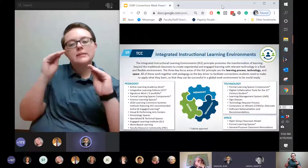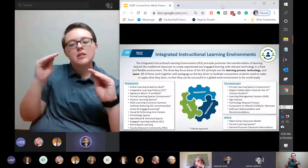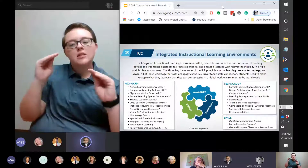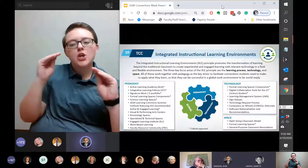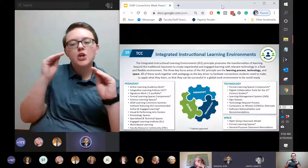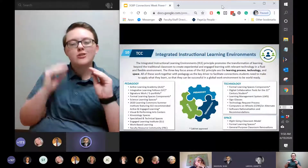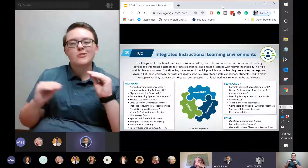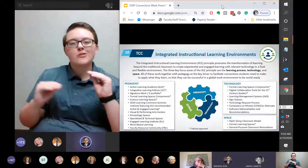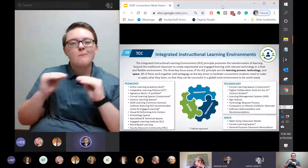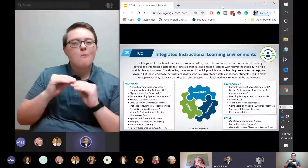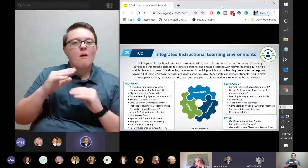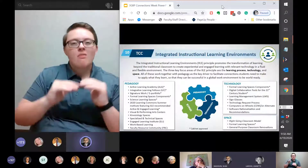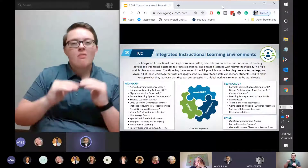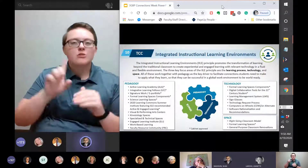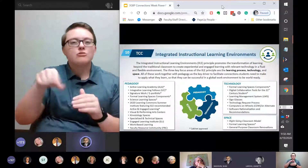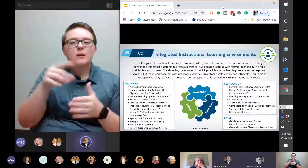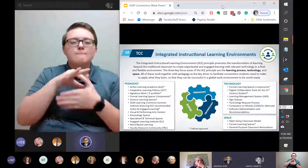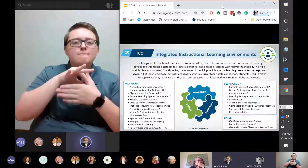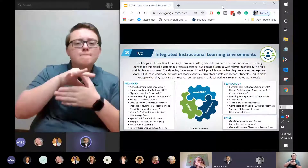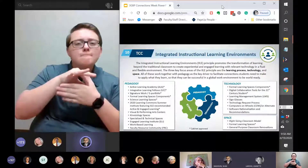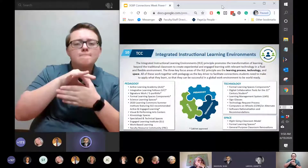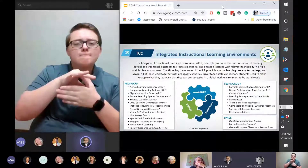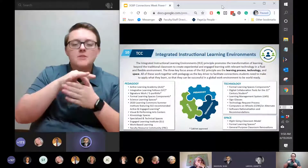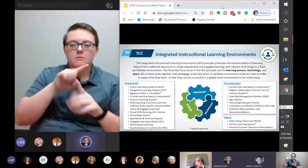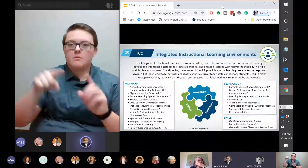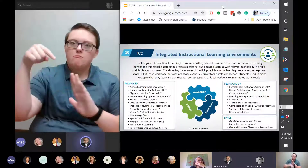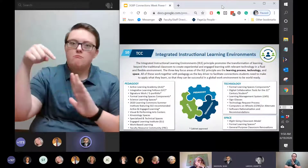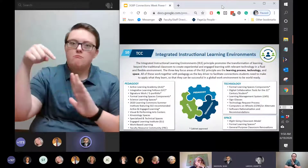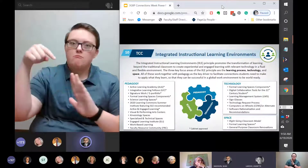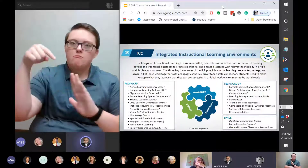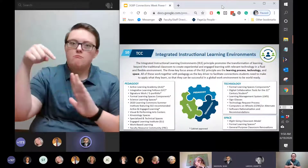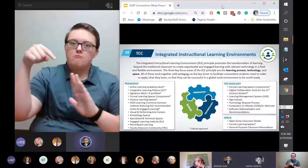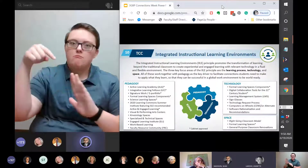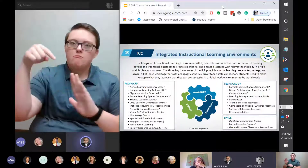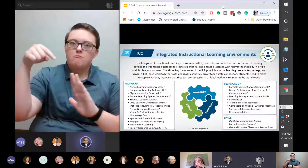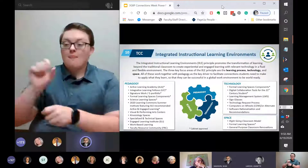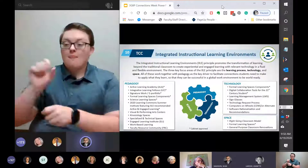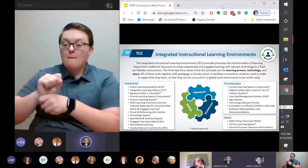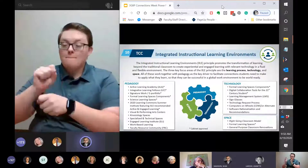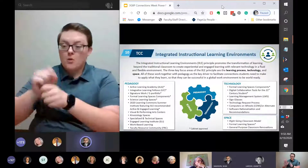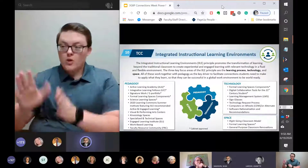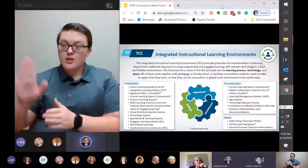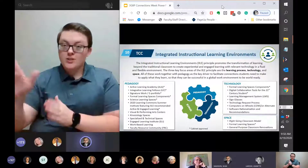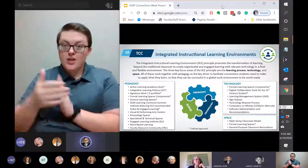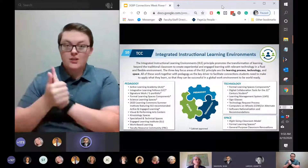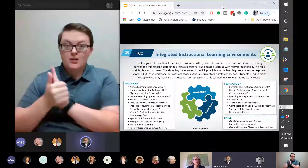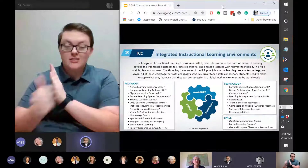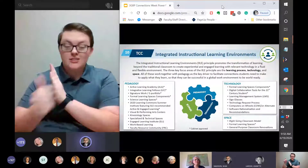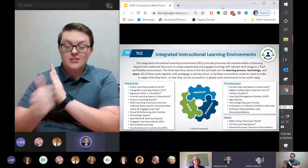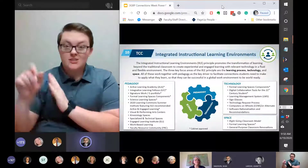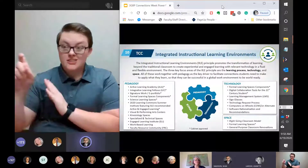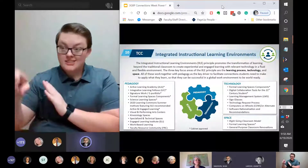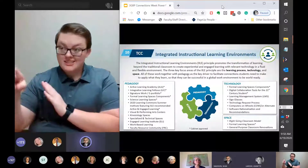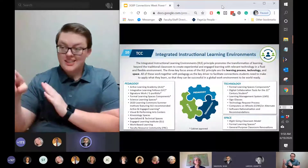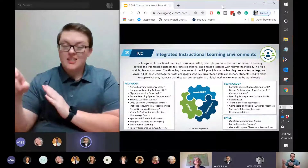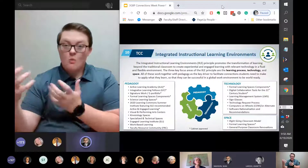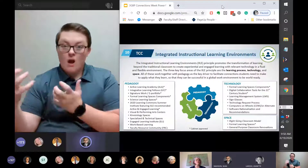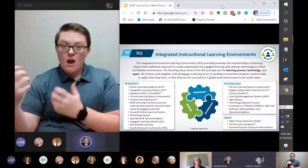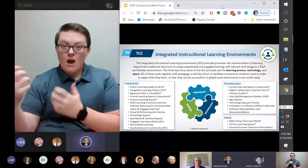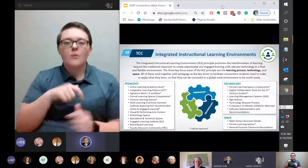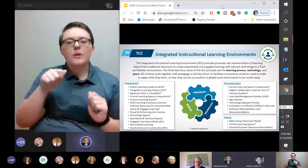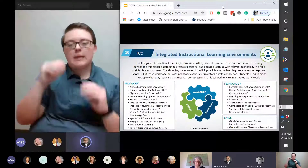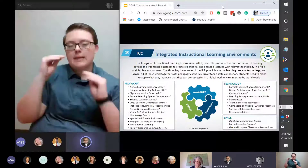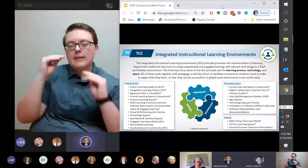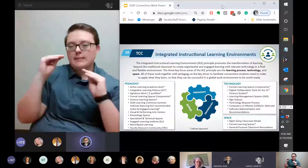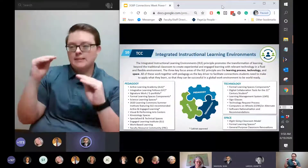a particular subject and rather the skills which employers desire. The relationship between ILI and